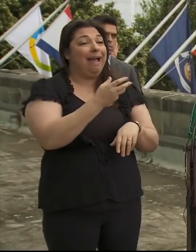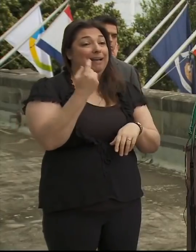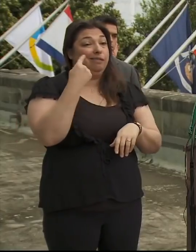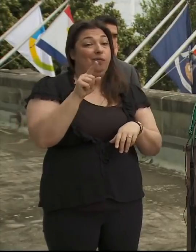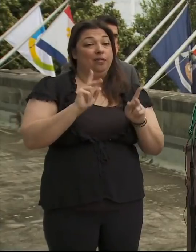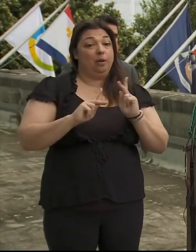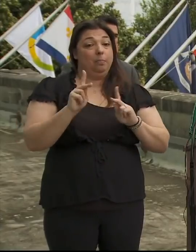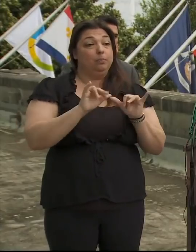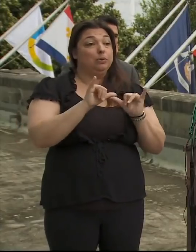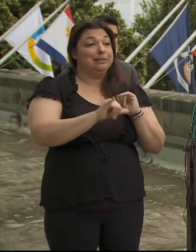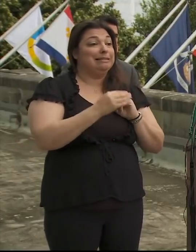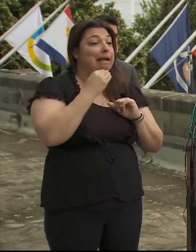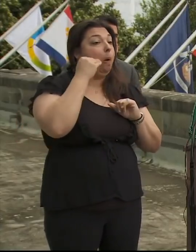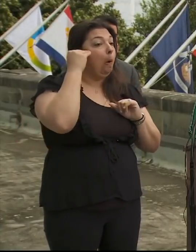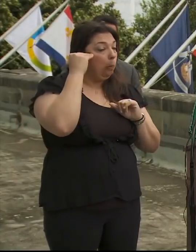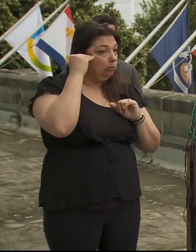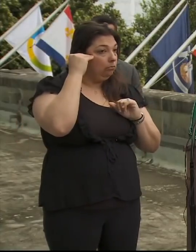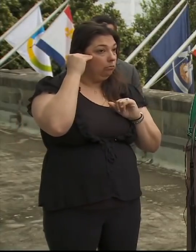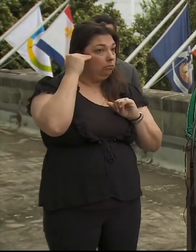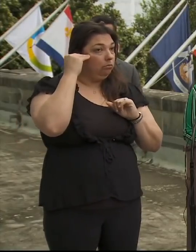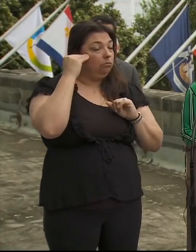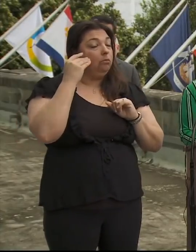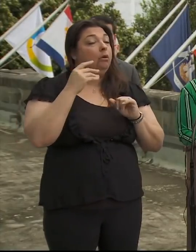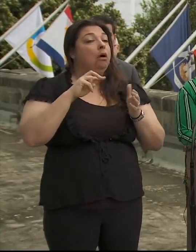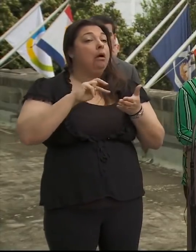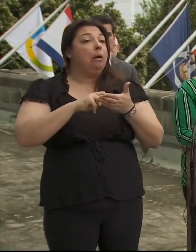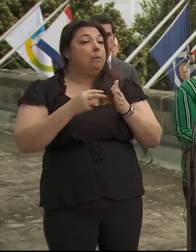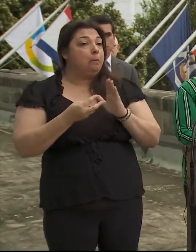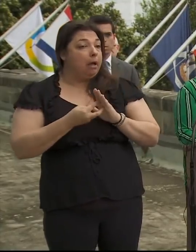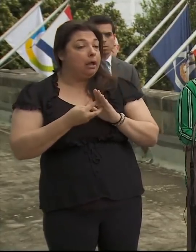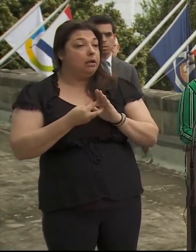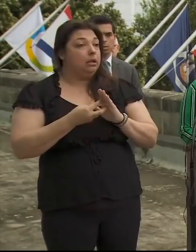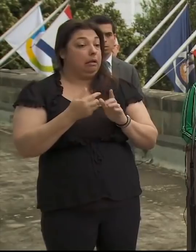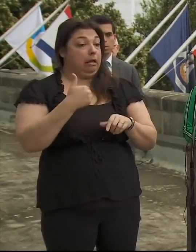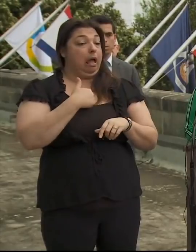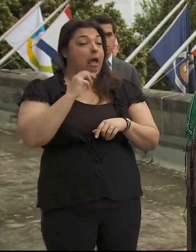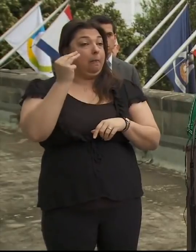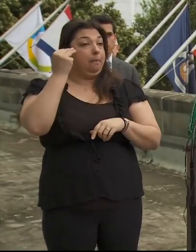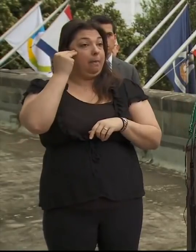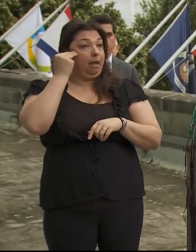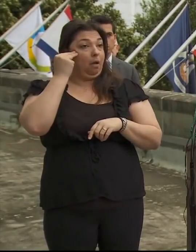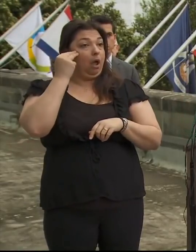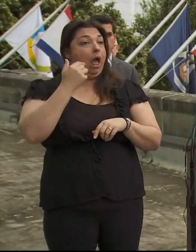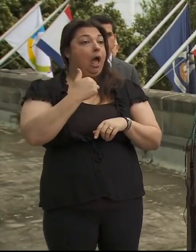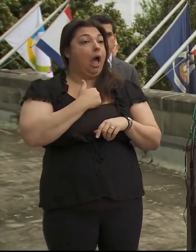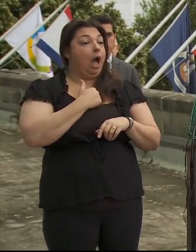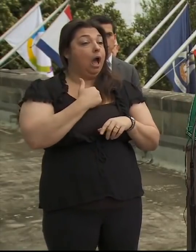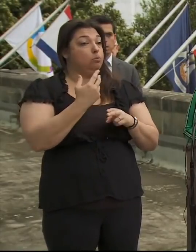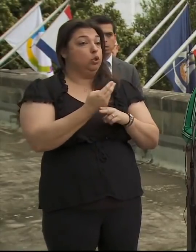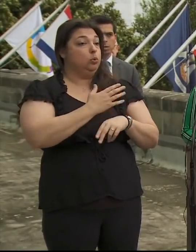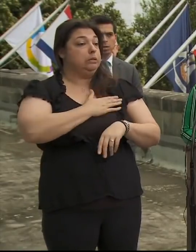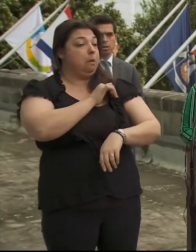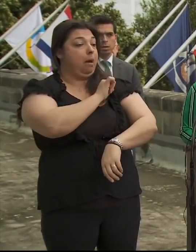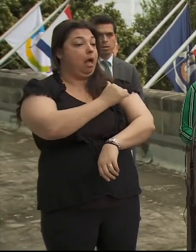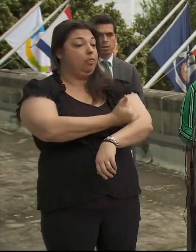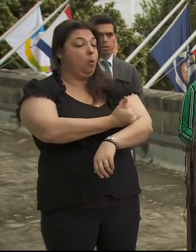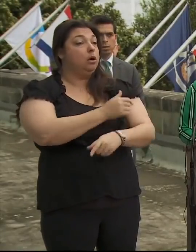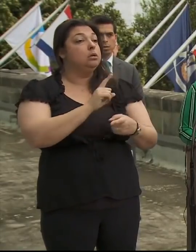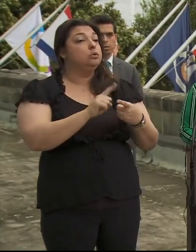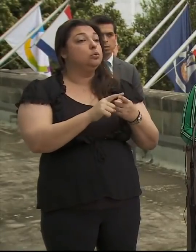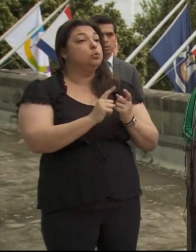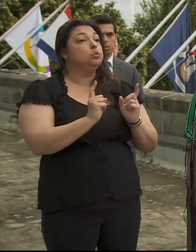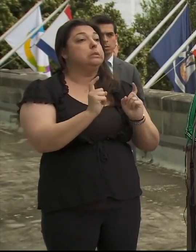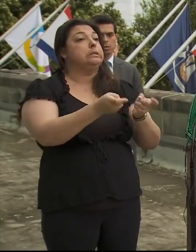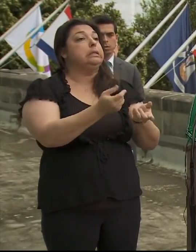their people to stay home. What that means is that as mayor, I'm exercising my authority to lend my